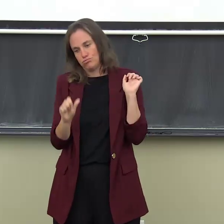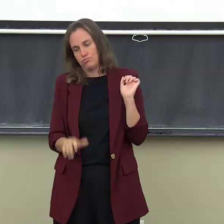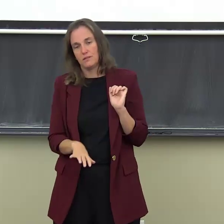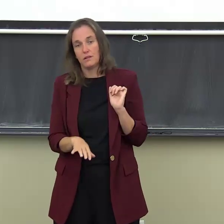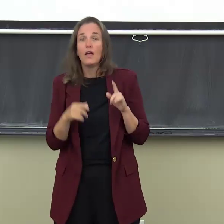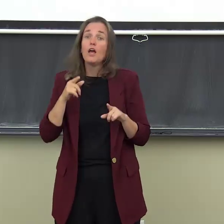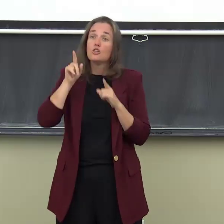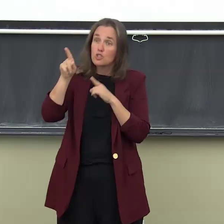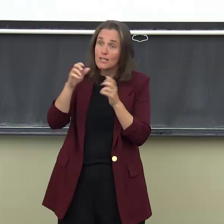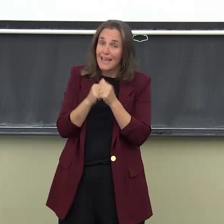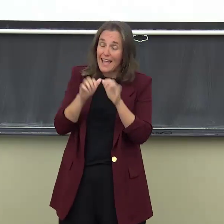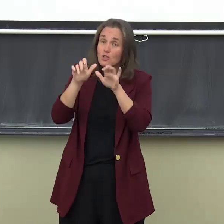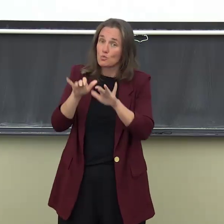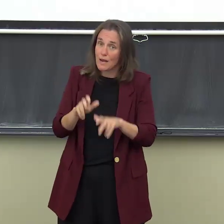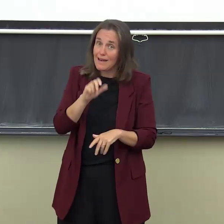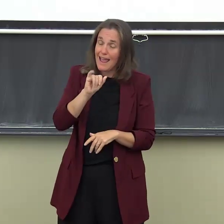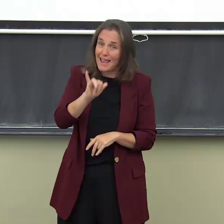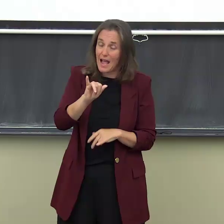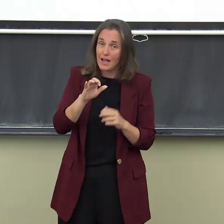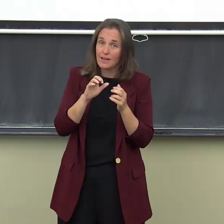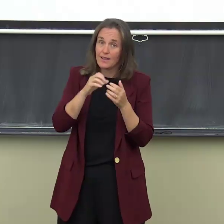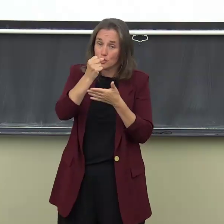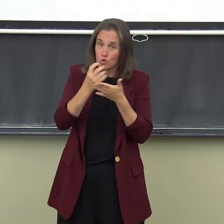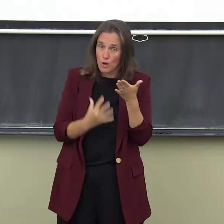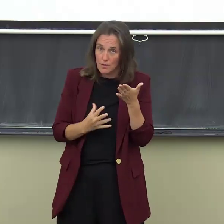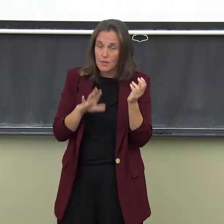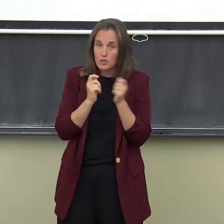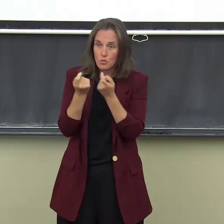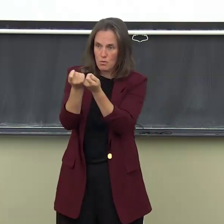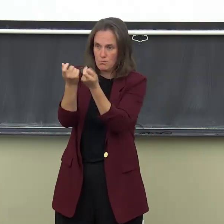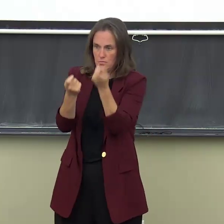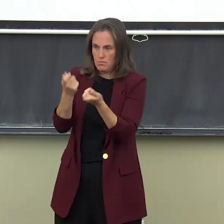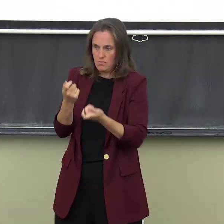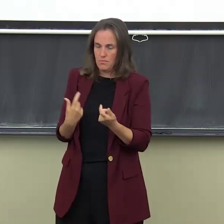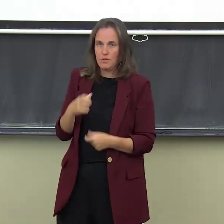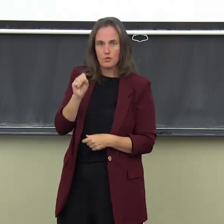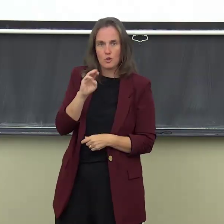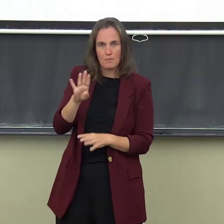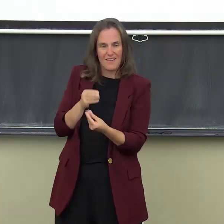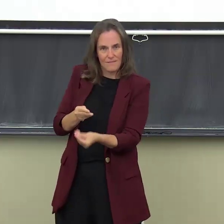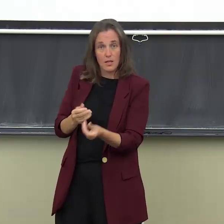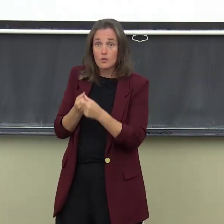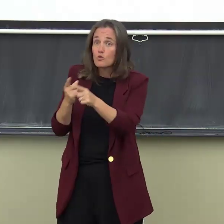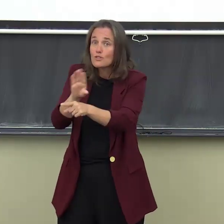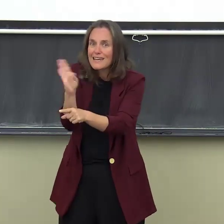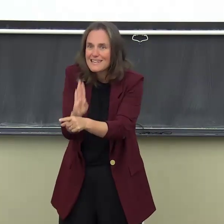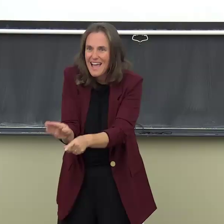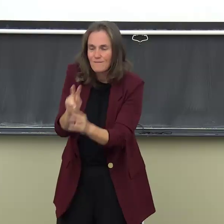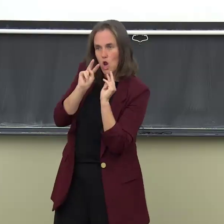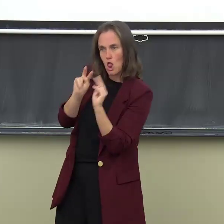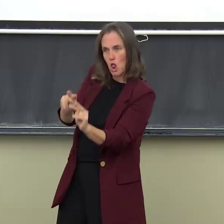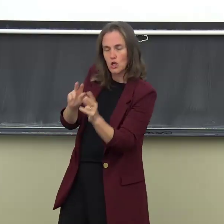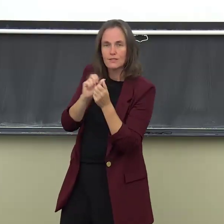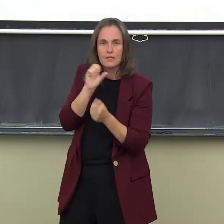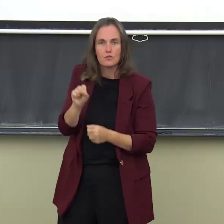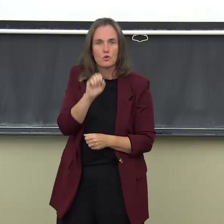AI scripts to purge her social media feed. So she never looks Yeah. at her